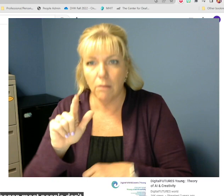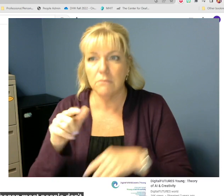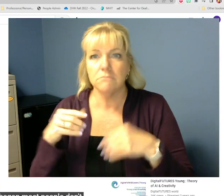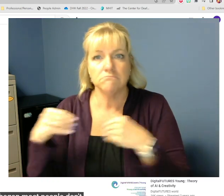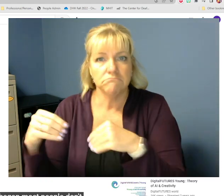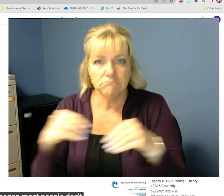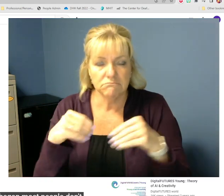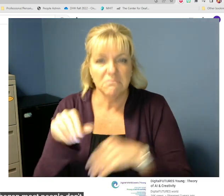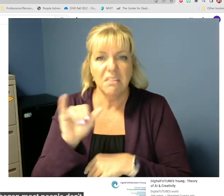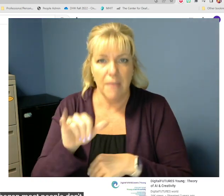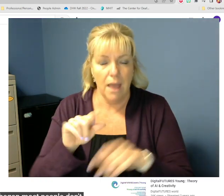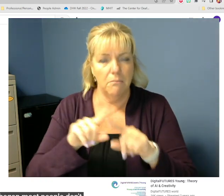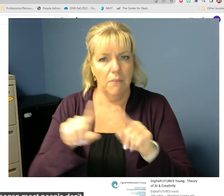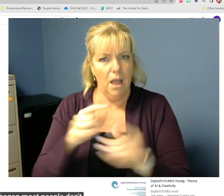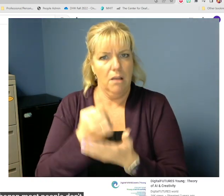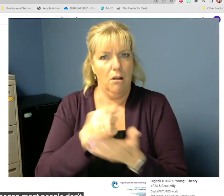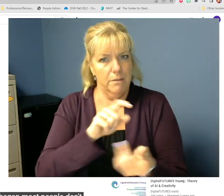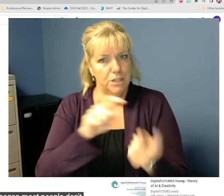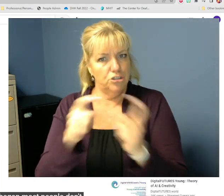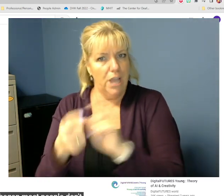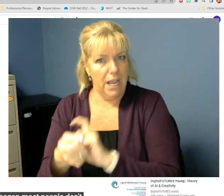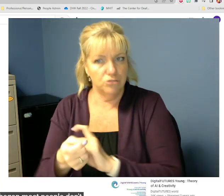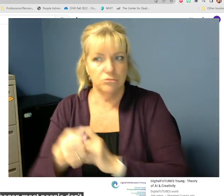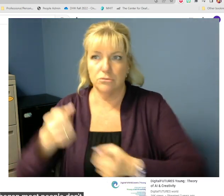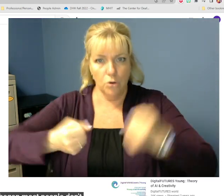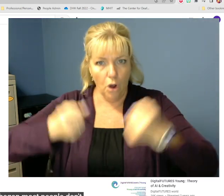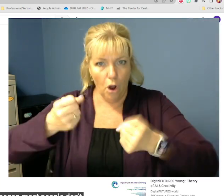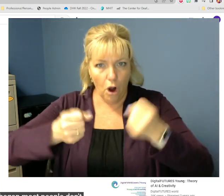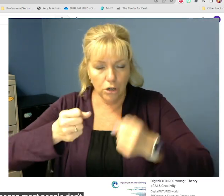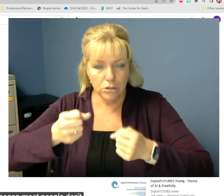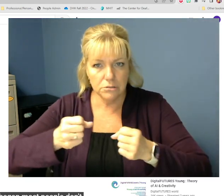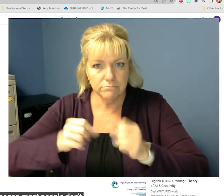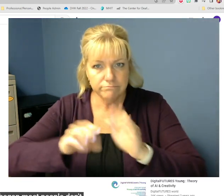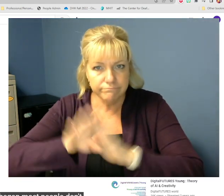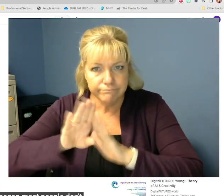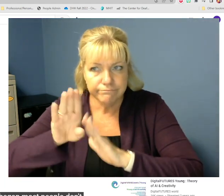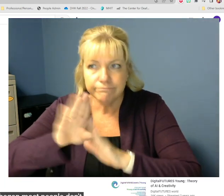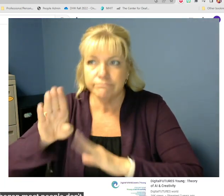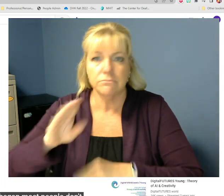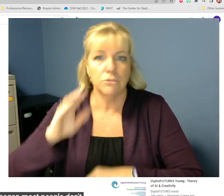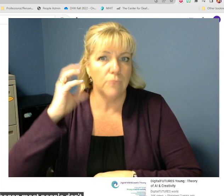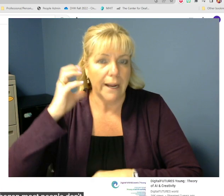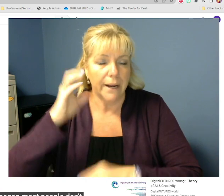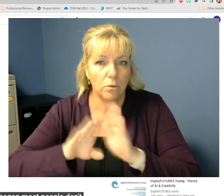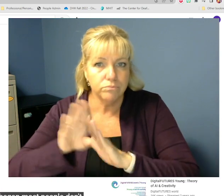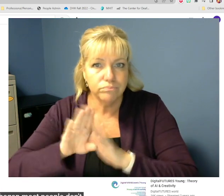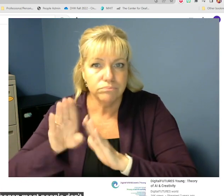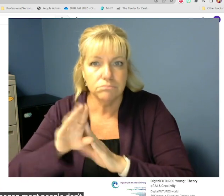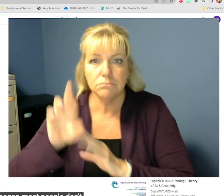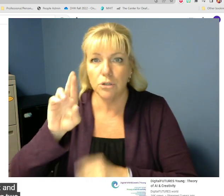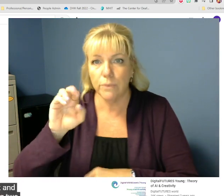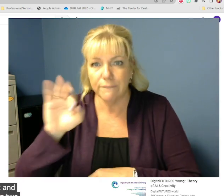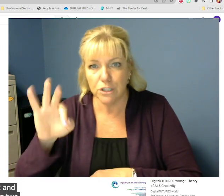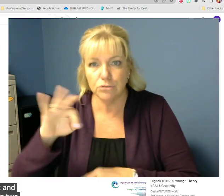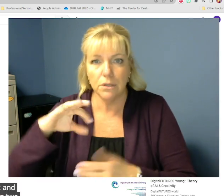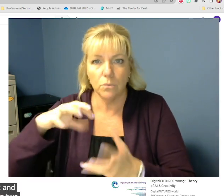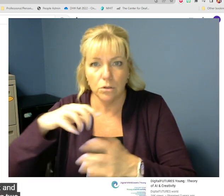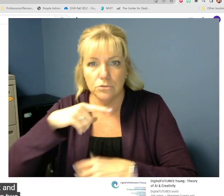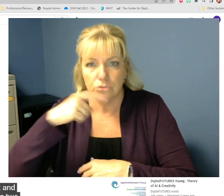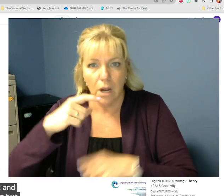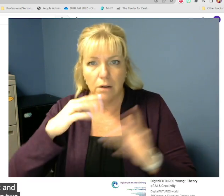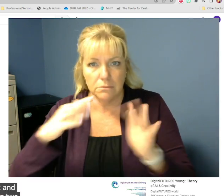like cars and radios, appliances. When the 20s began, most people don't have these